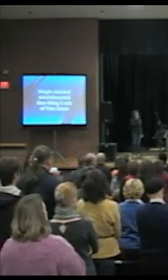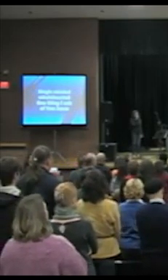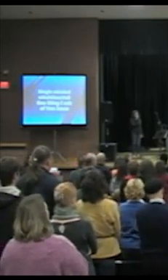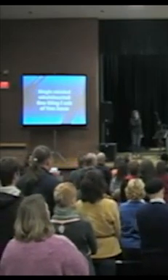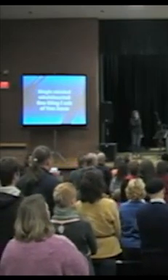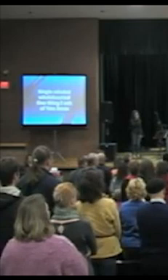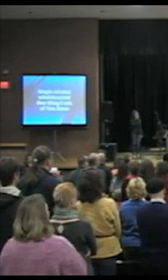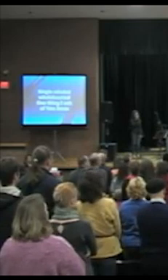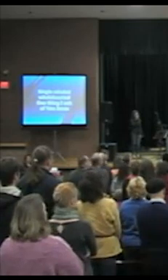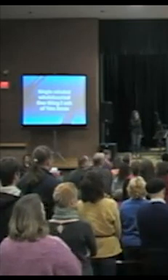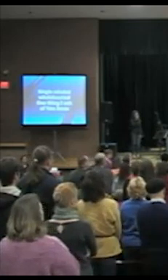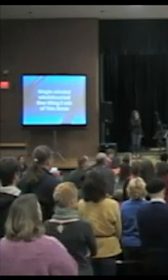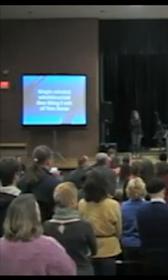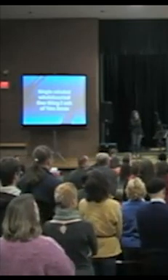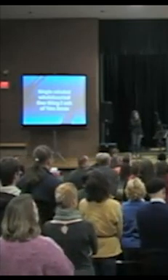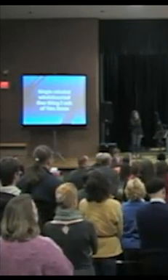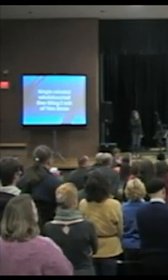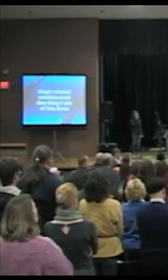Single-minded,